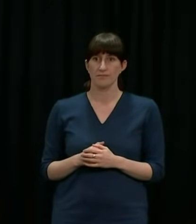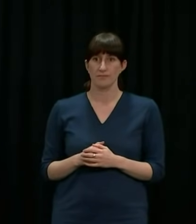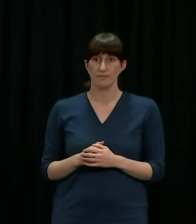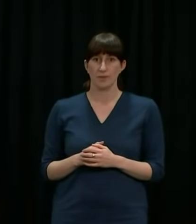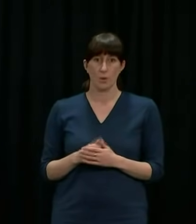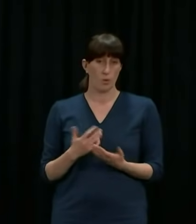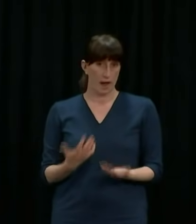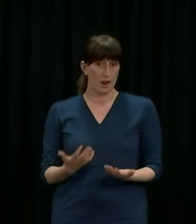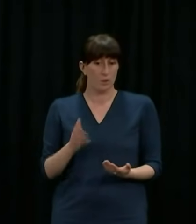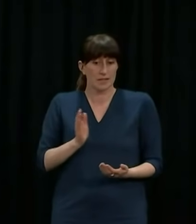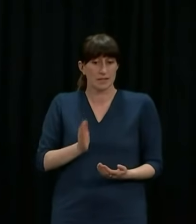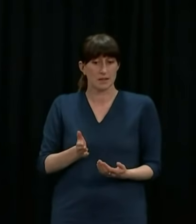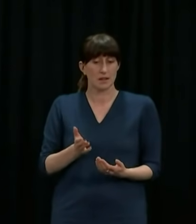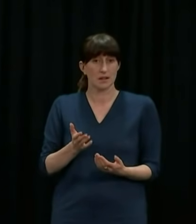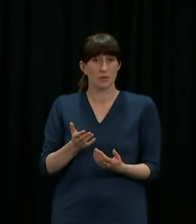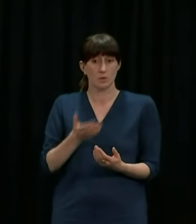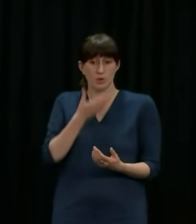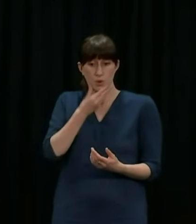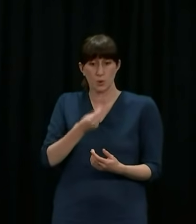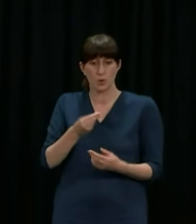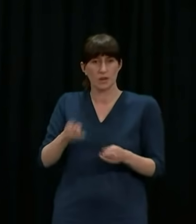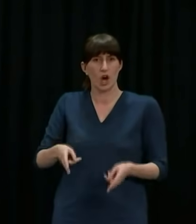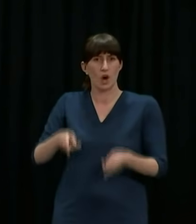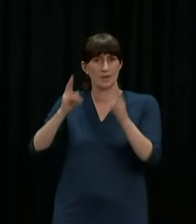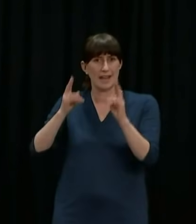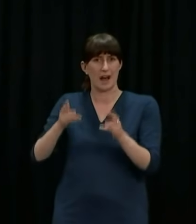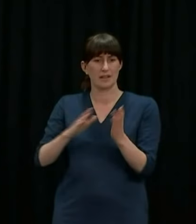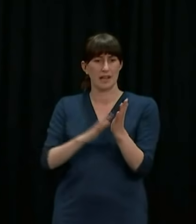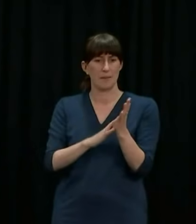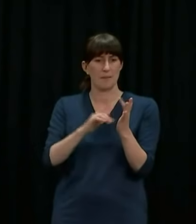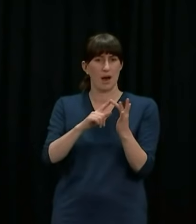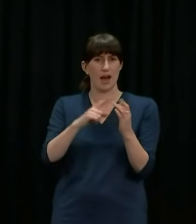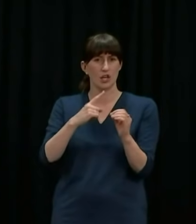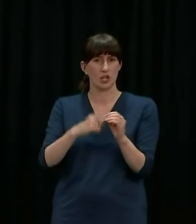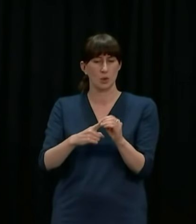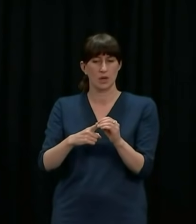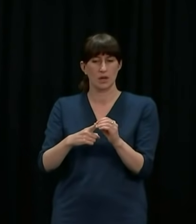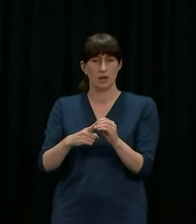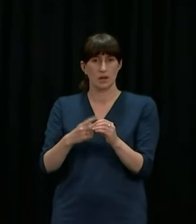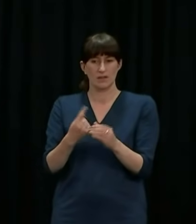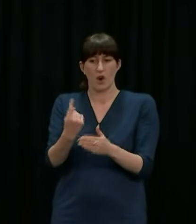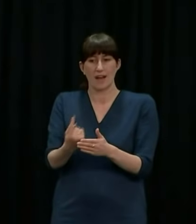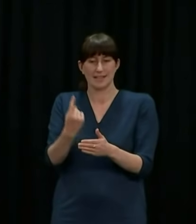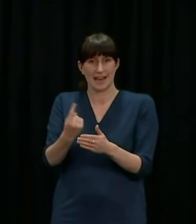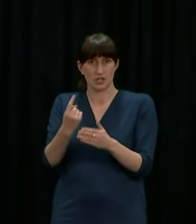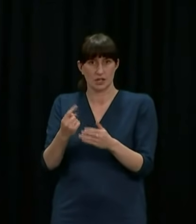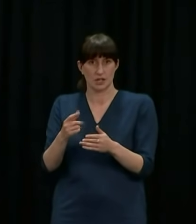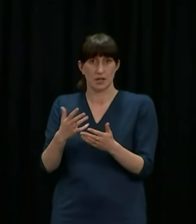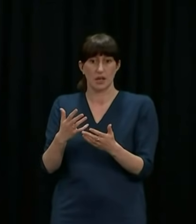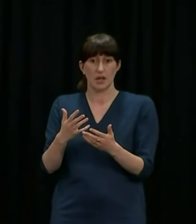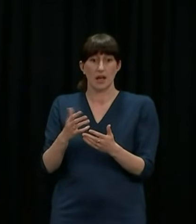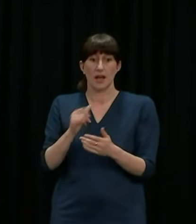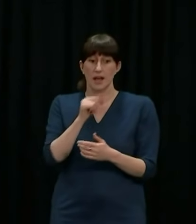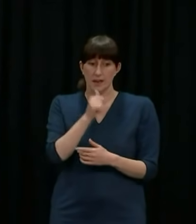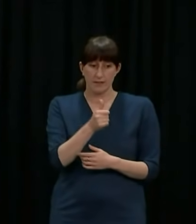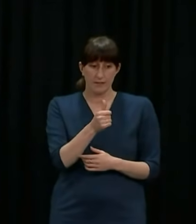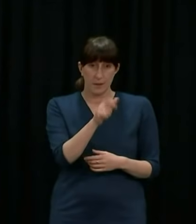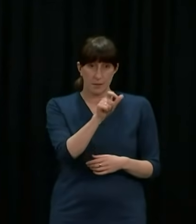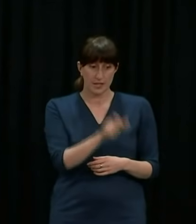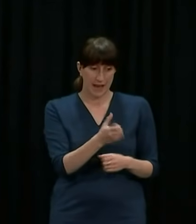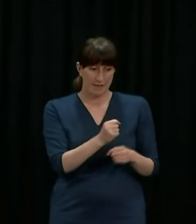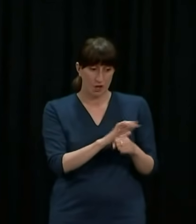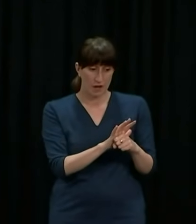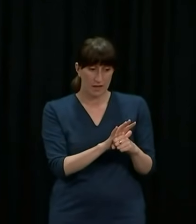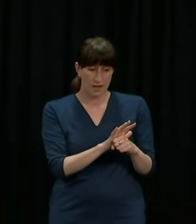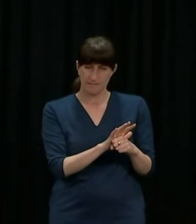have MIQ for New Zealand, domestic cases where there's a higher degree of risk associated with them, whether it's that they can't isolate or that we're